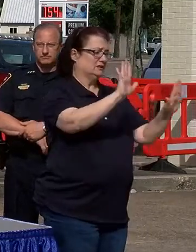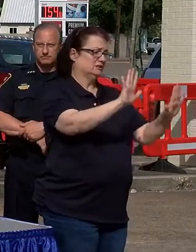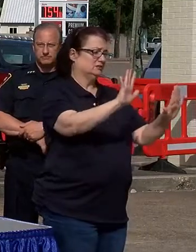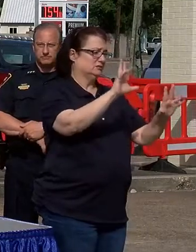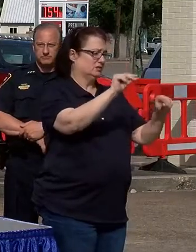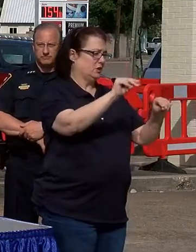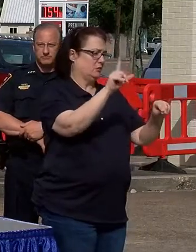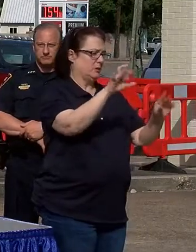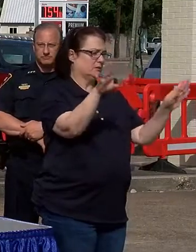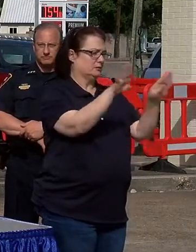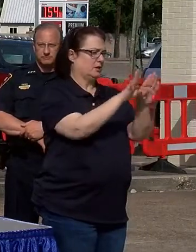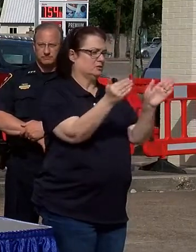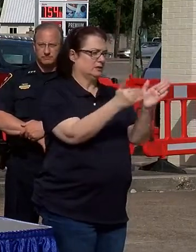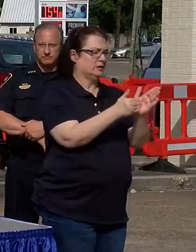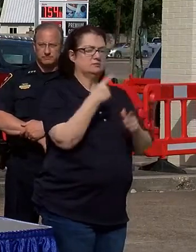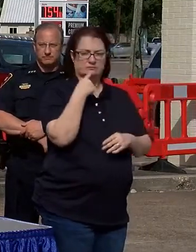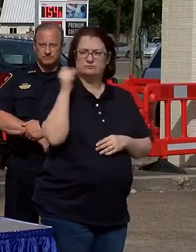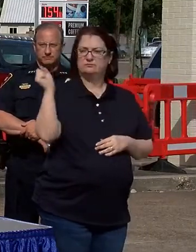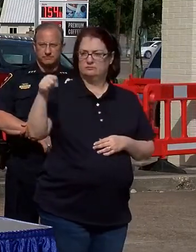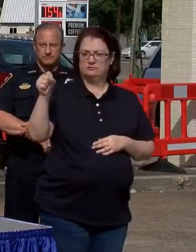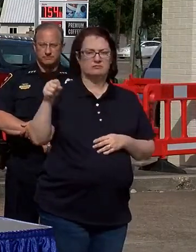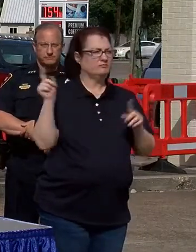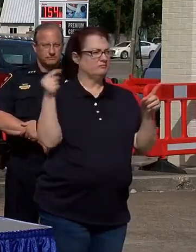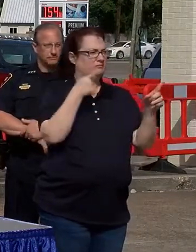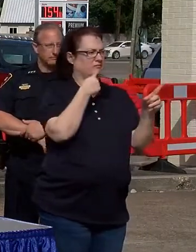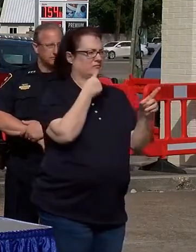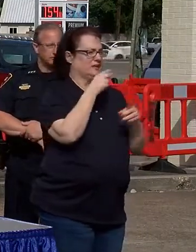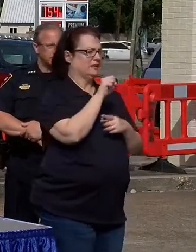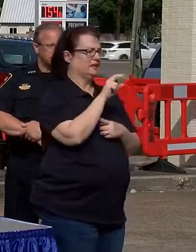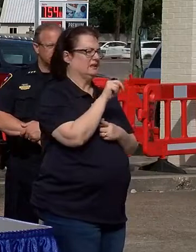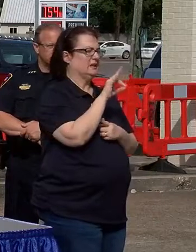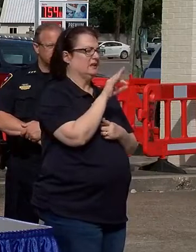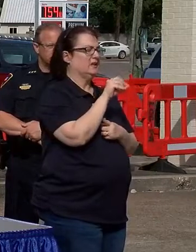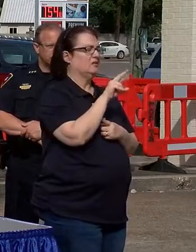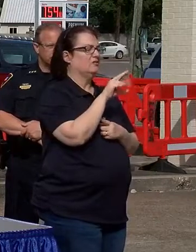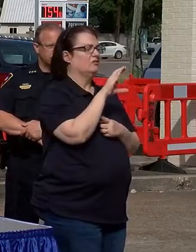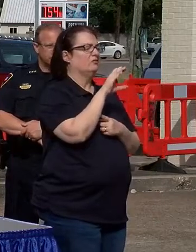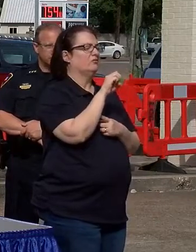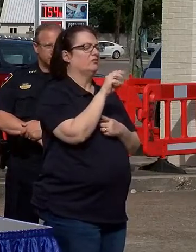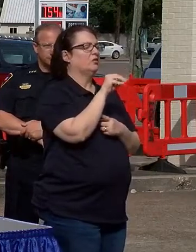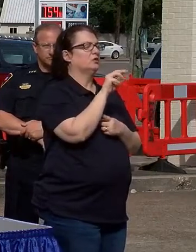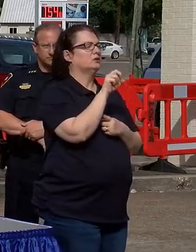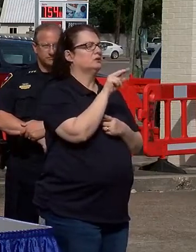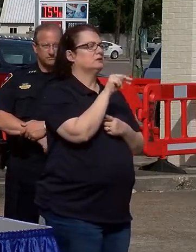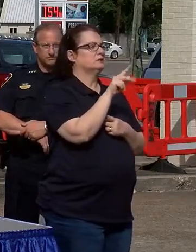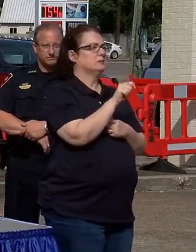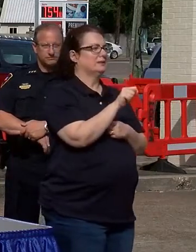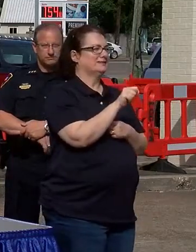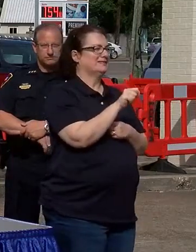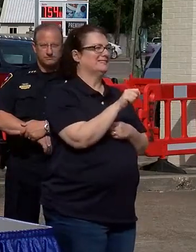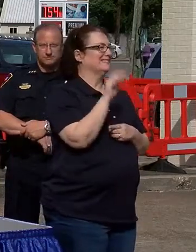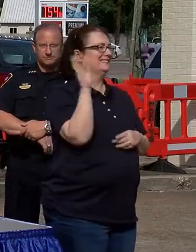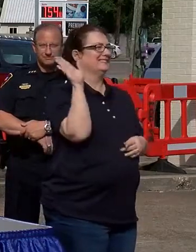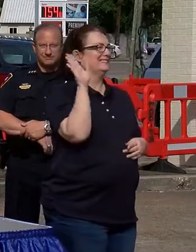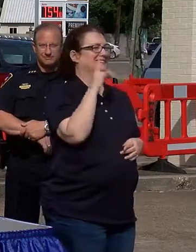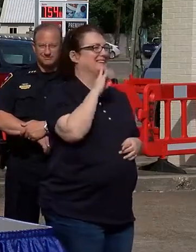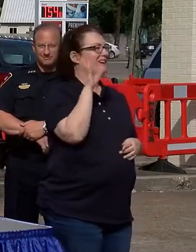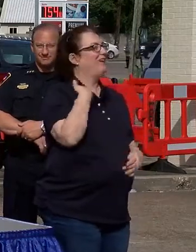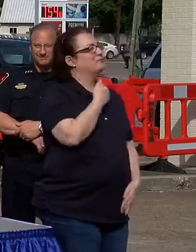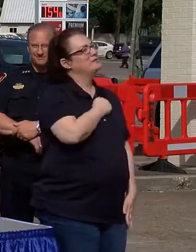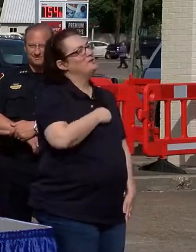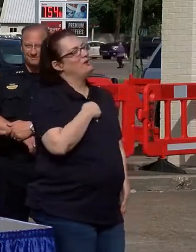Mechanisms, what do those look like? Can you say again? It's okay. I'm sorry,